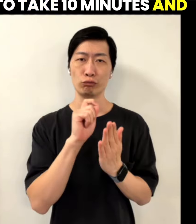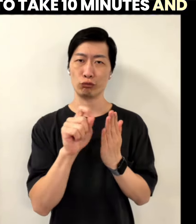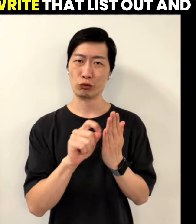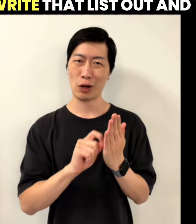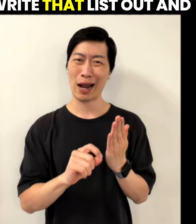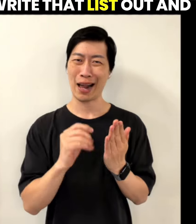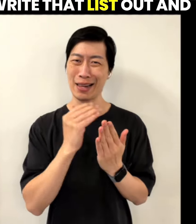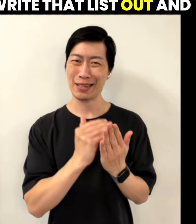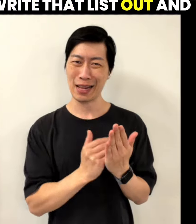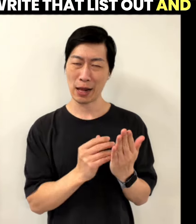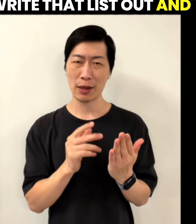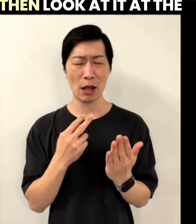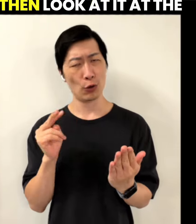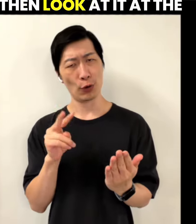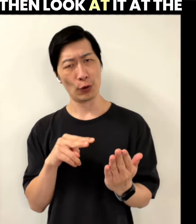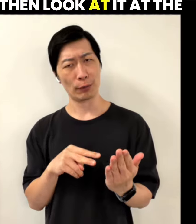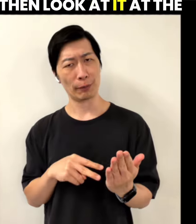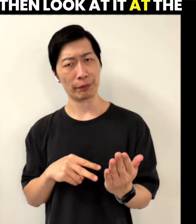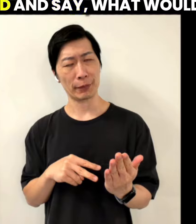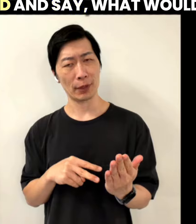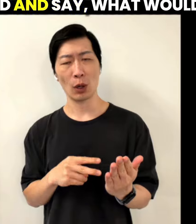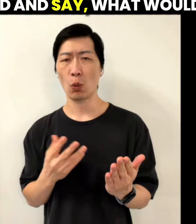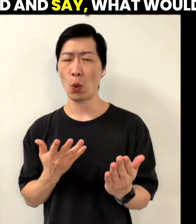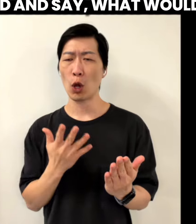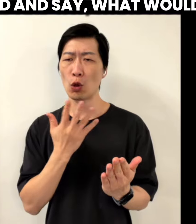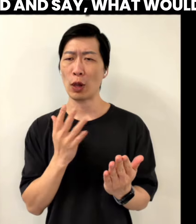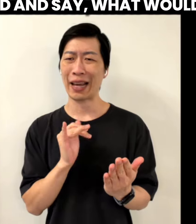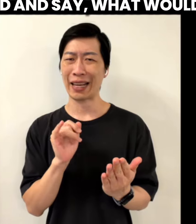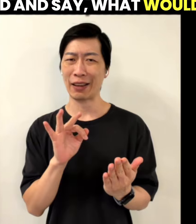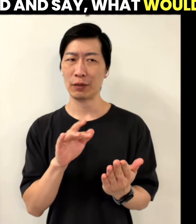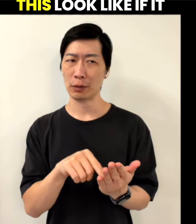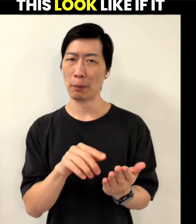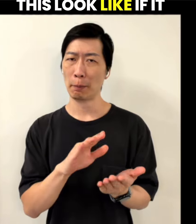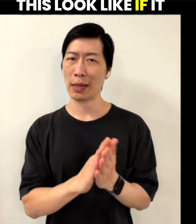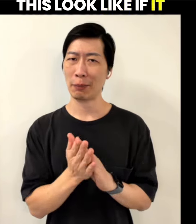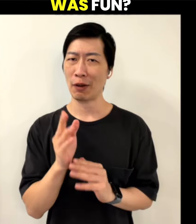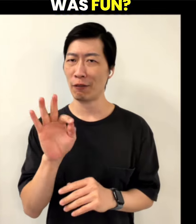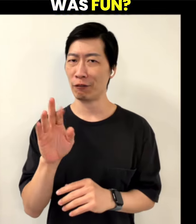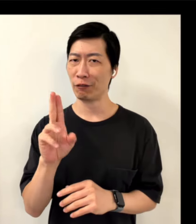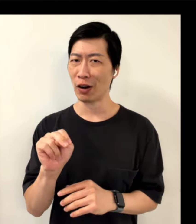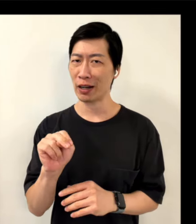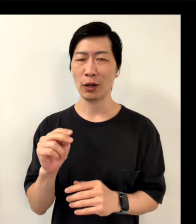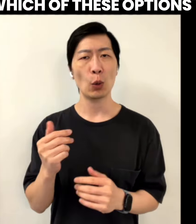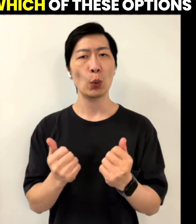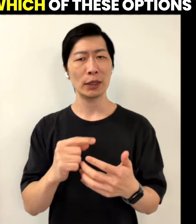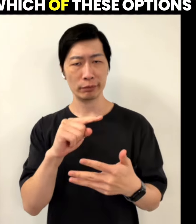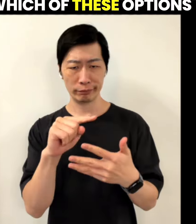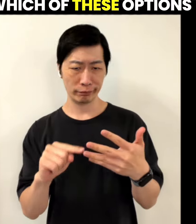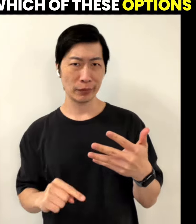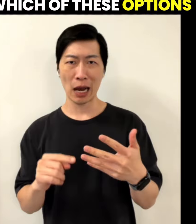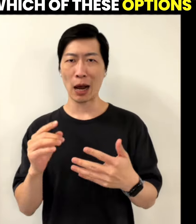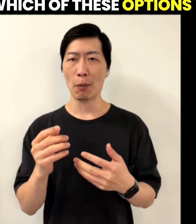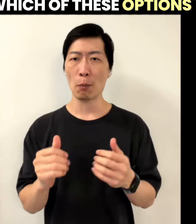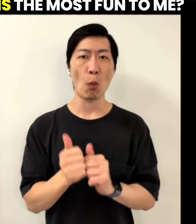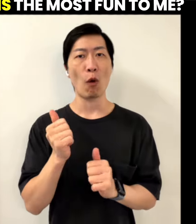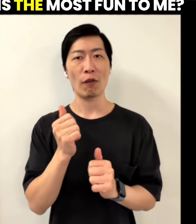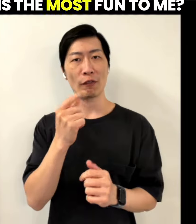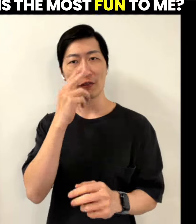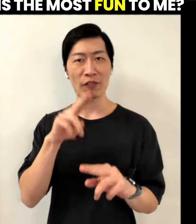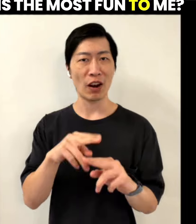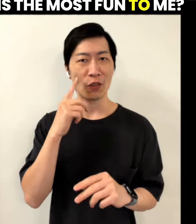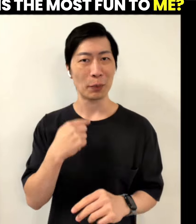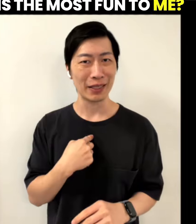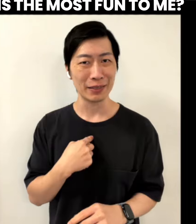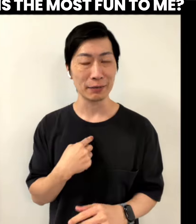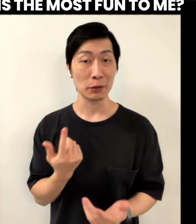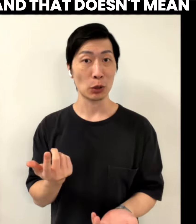minutes and write that list out and then look at it at the end and say, what would this look like if it was fun? Which of these options is the most